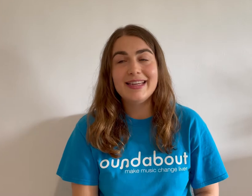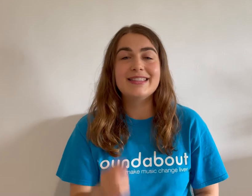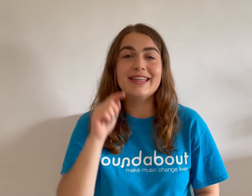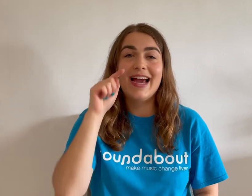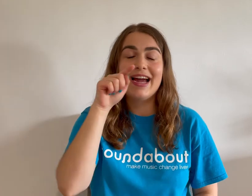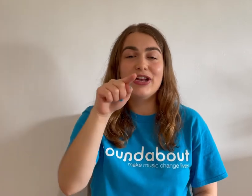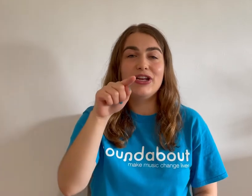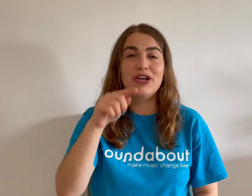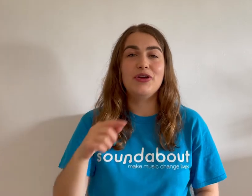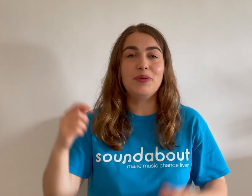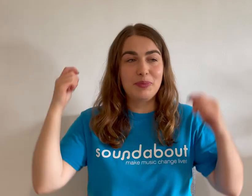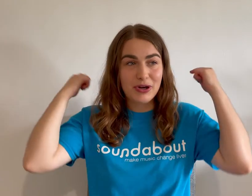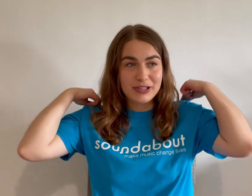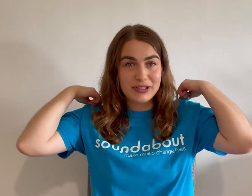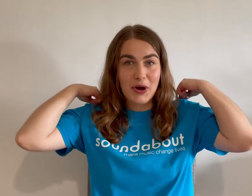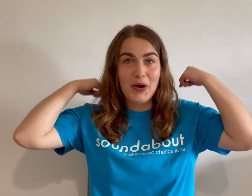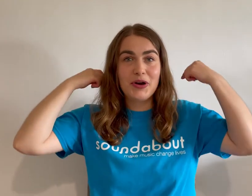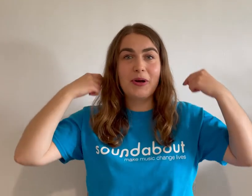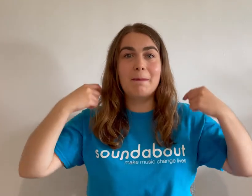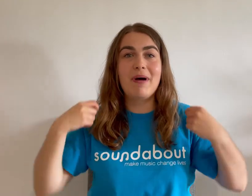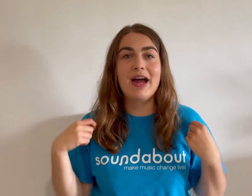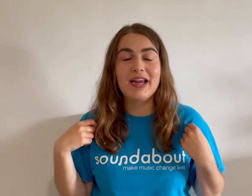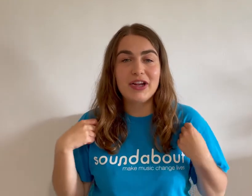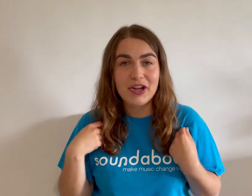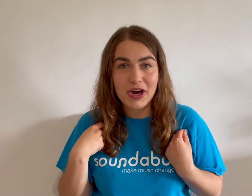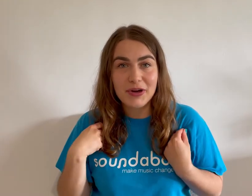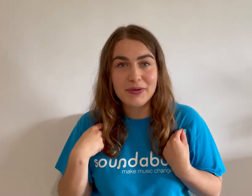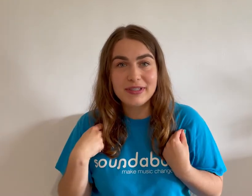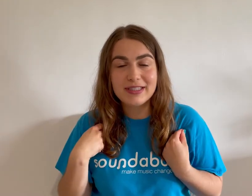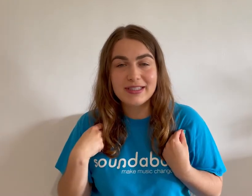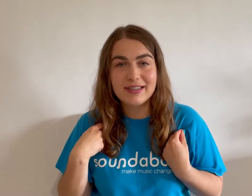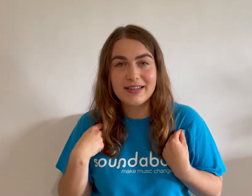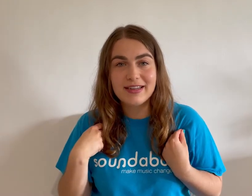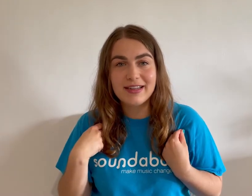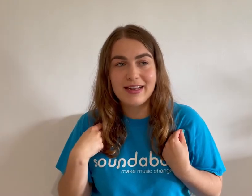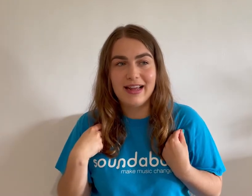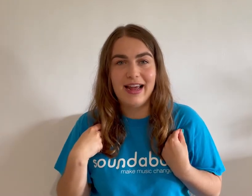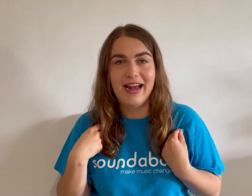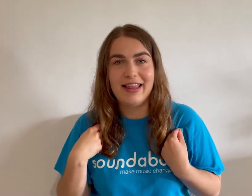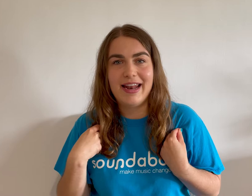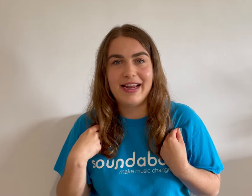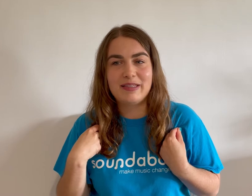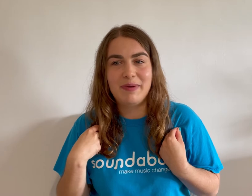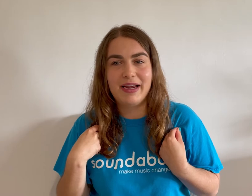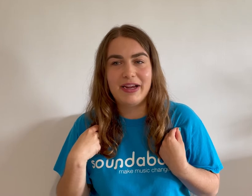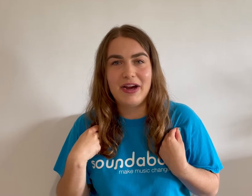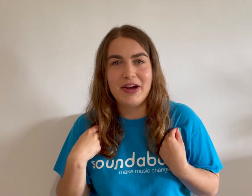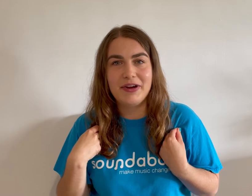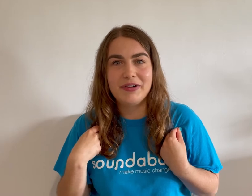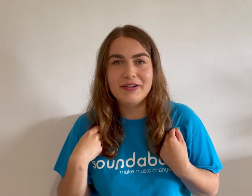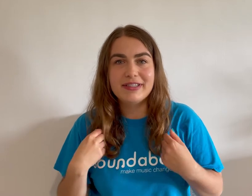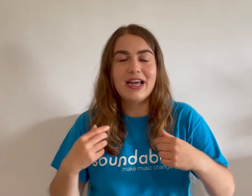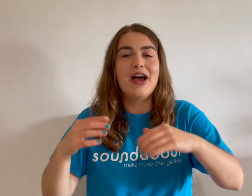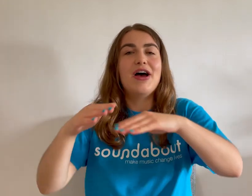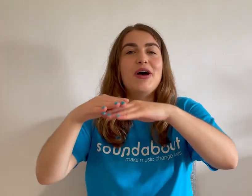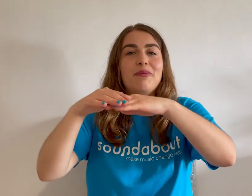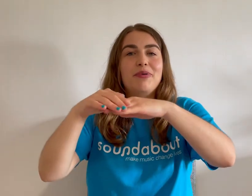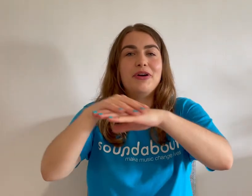Please can you put on my coat? And the next bit goes,